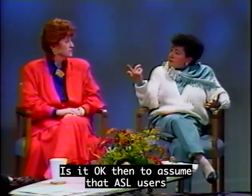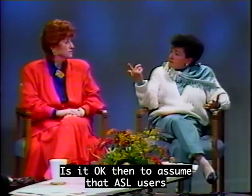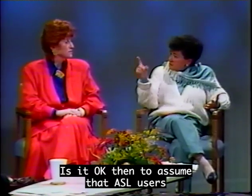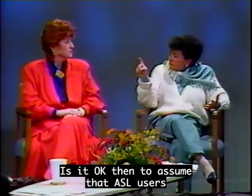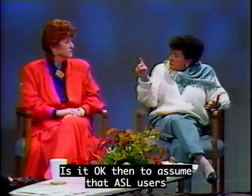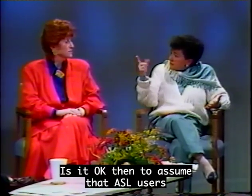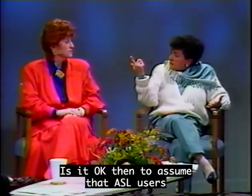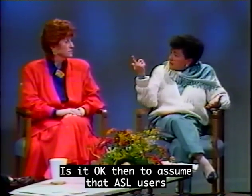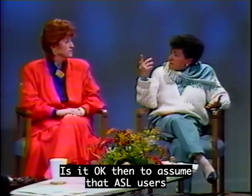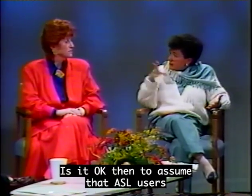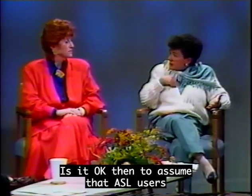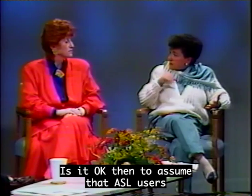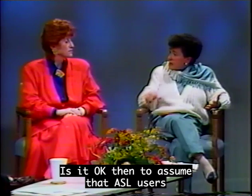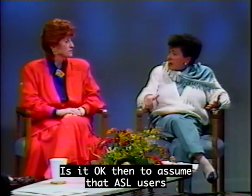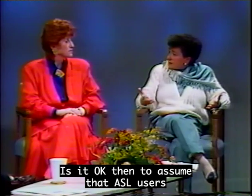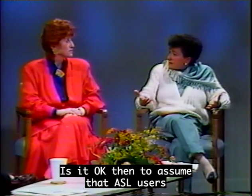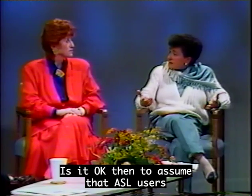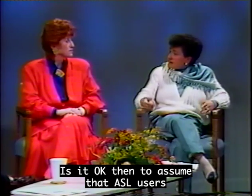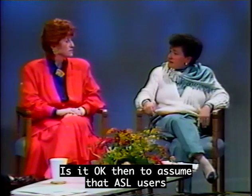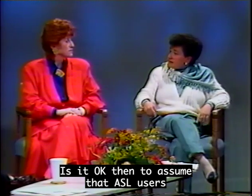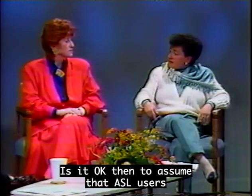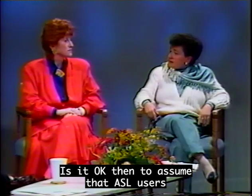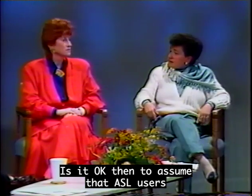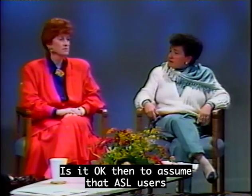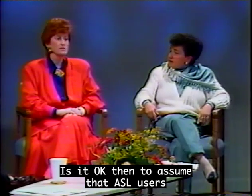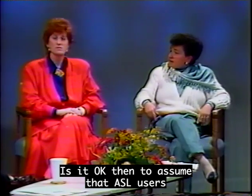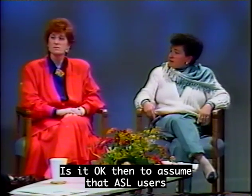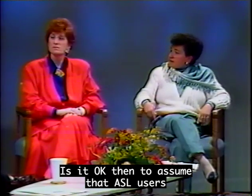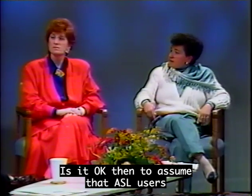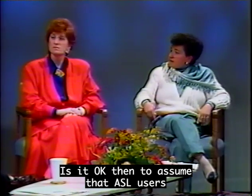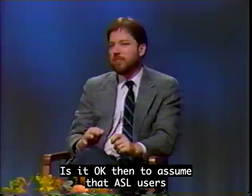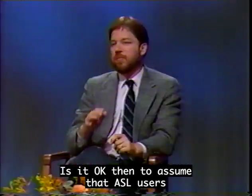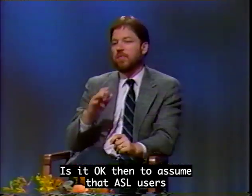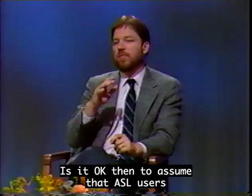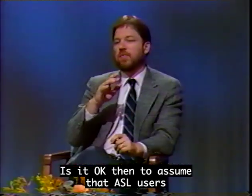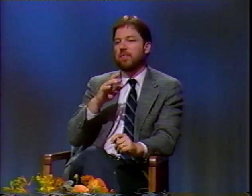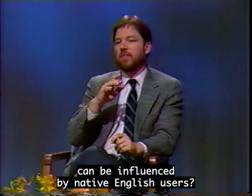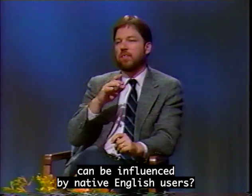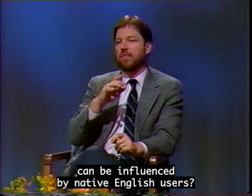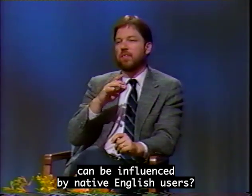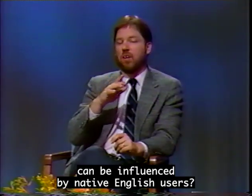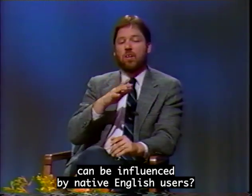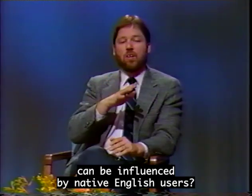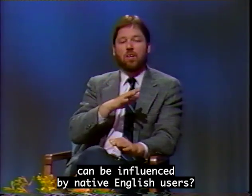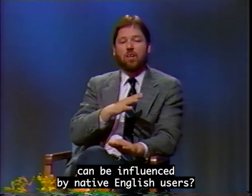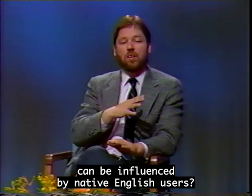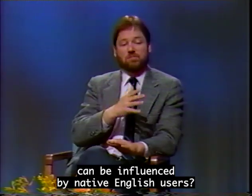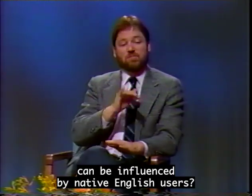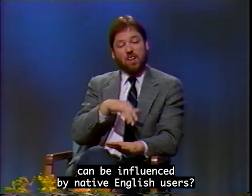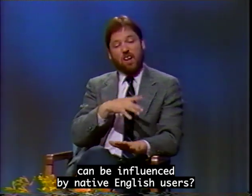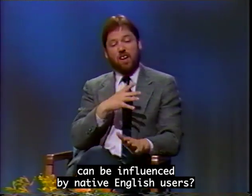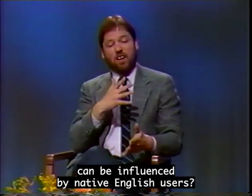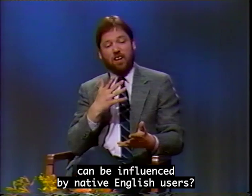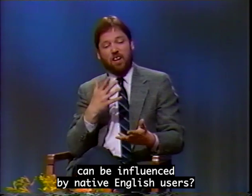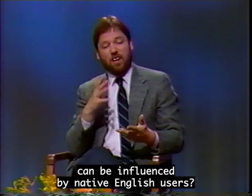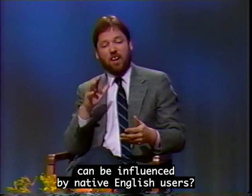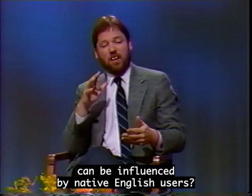Is it okay then to assume that ASL users can be influenced by native English users?